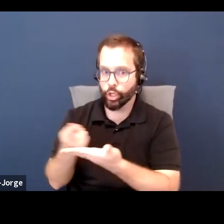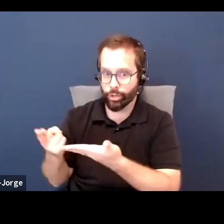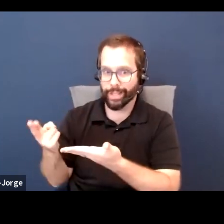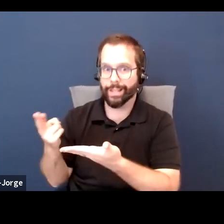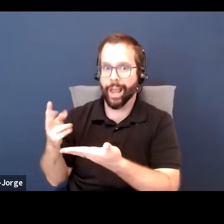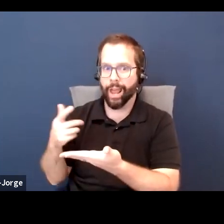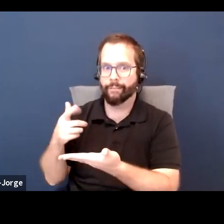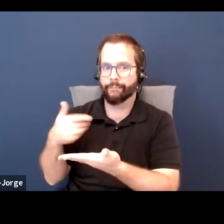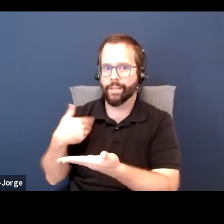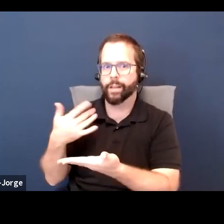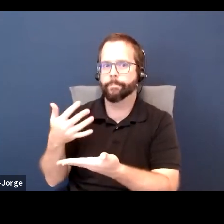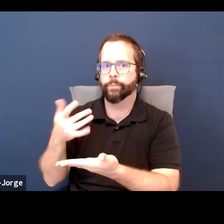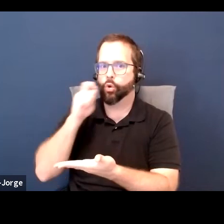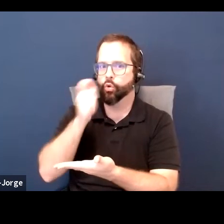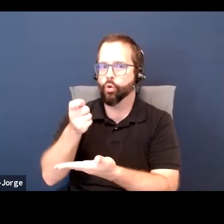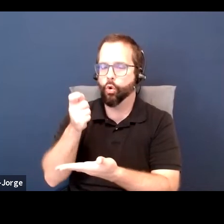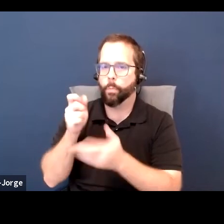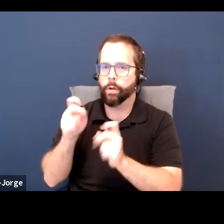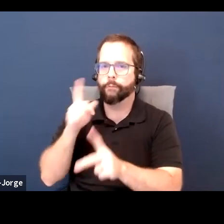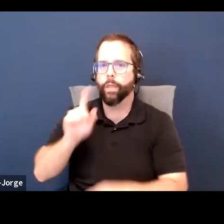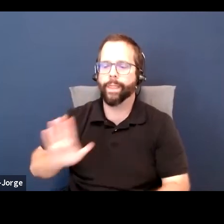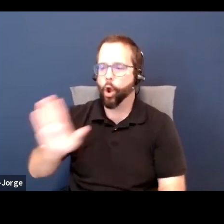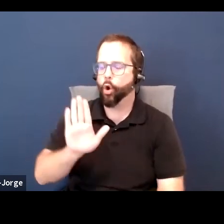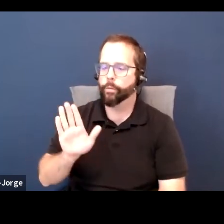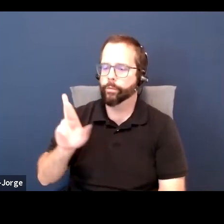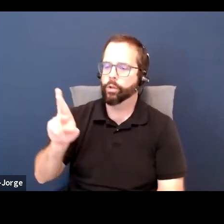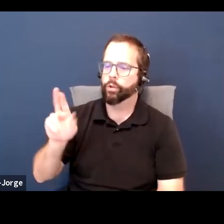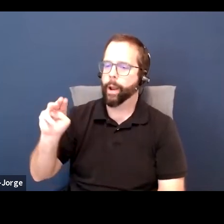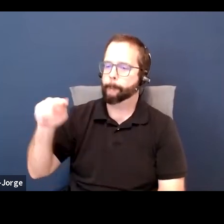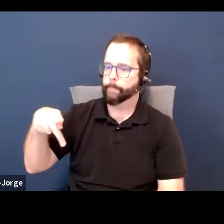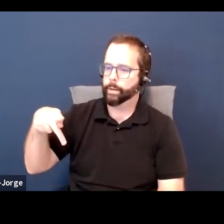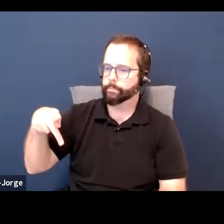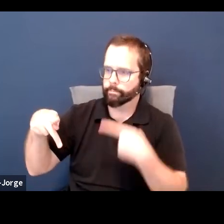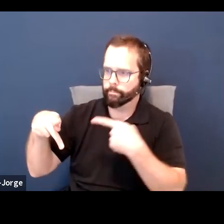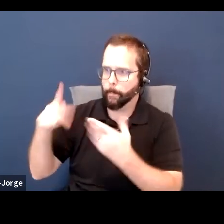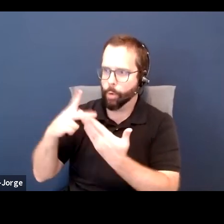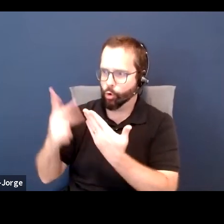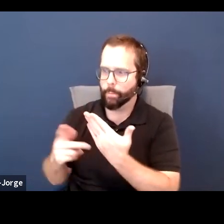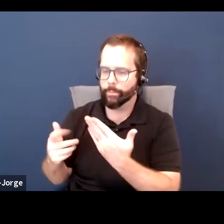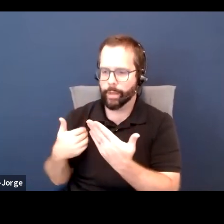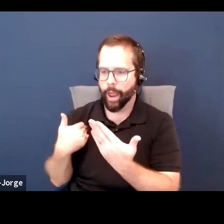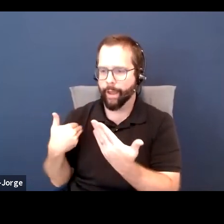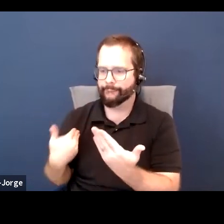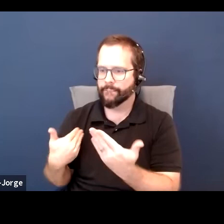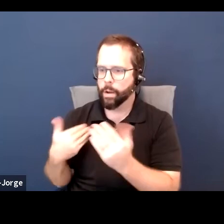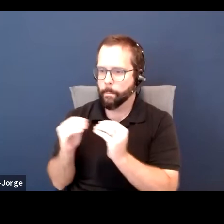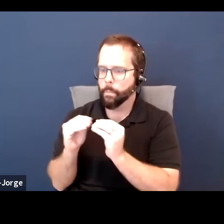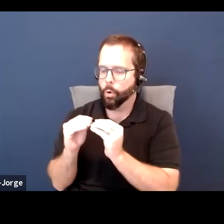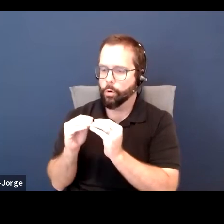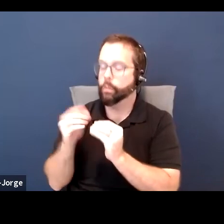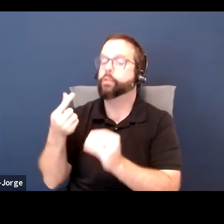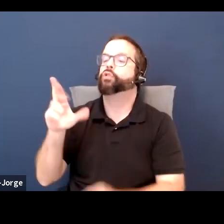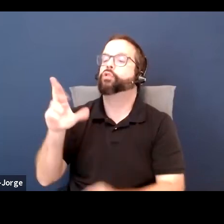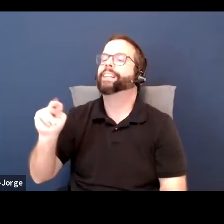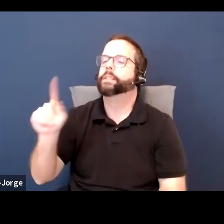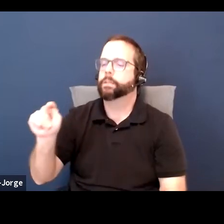where for their grant programs, they're now giving additional points to grant applicants